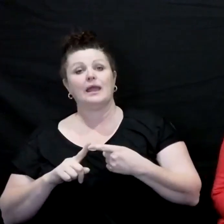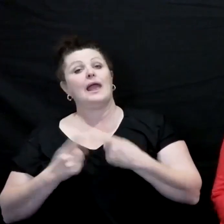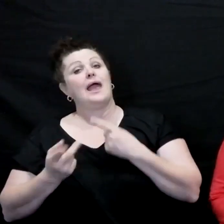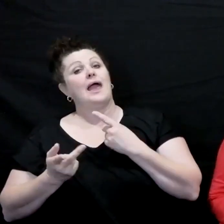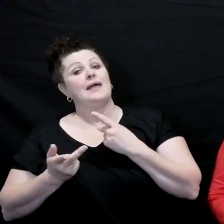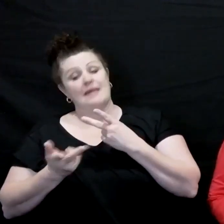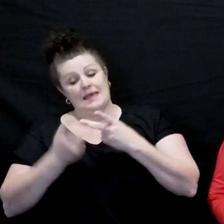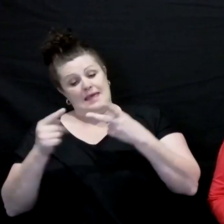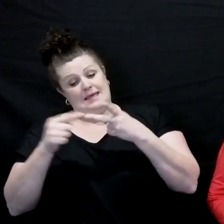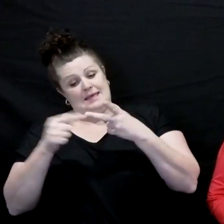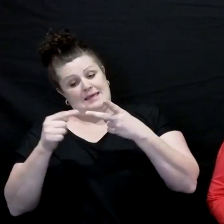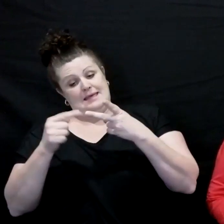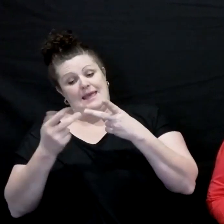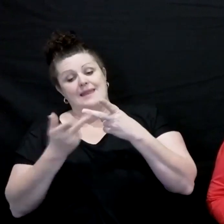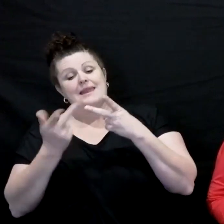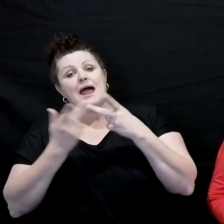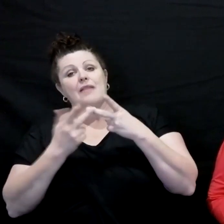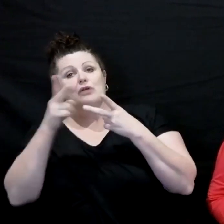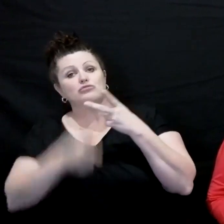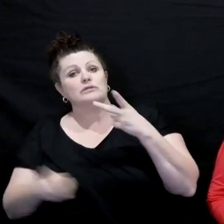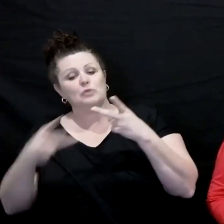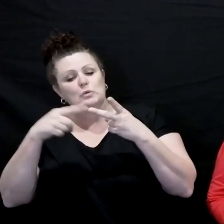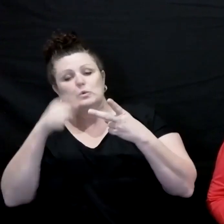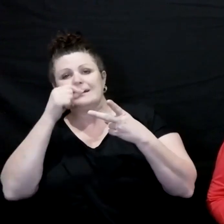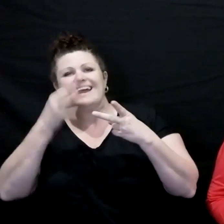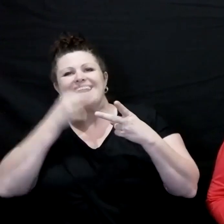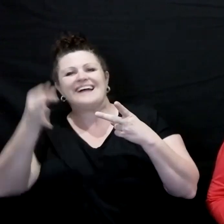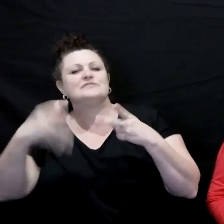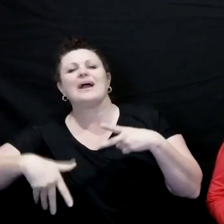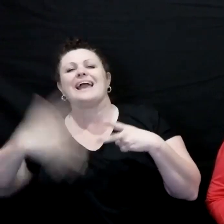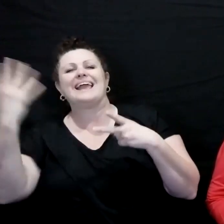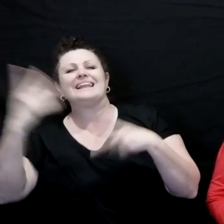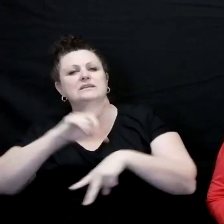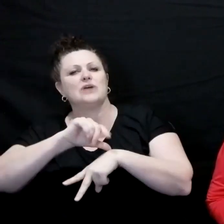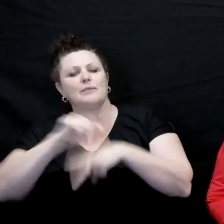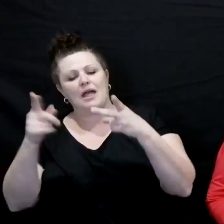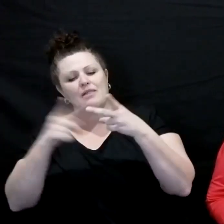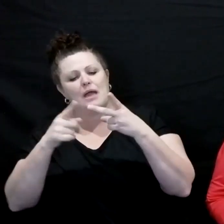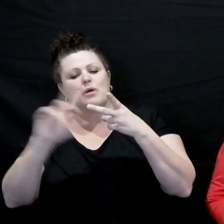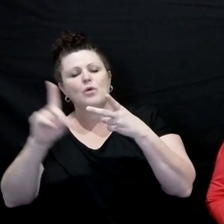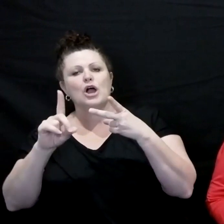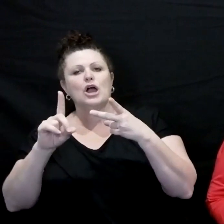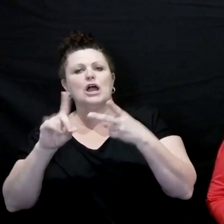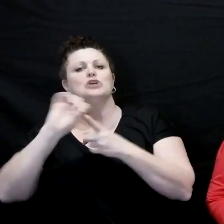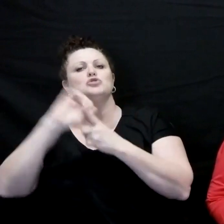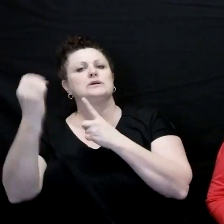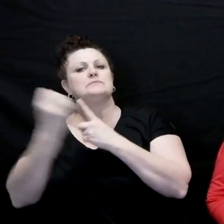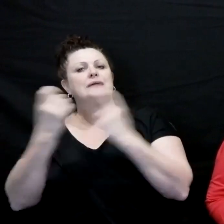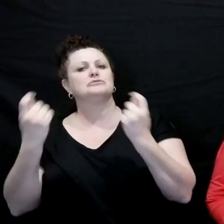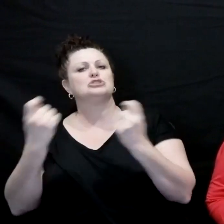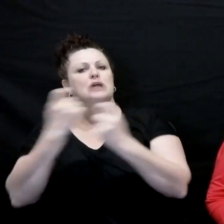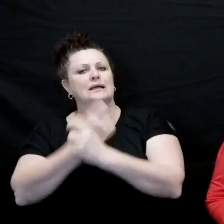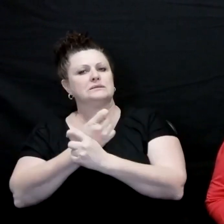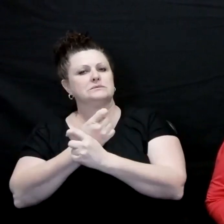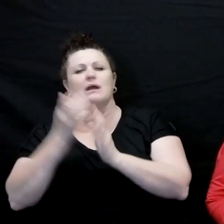review that you can request anytime. That review is a change in circumstances review. That means that